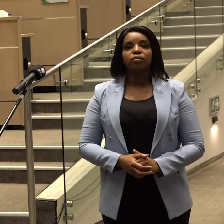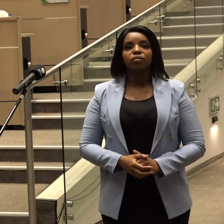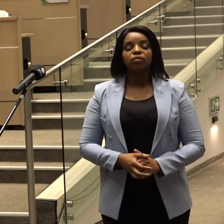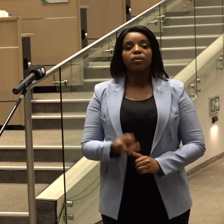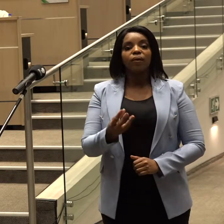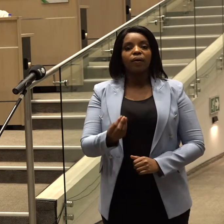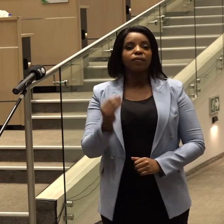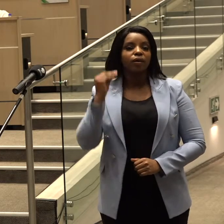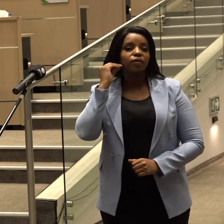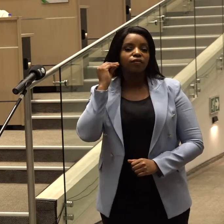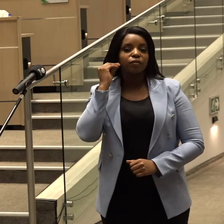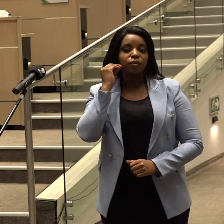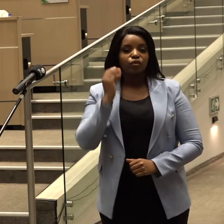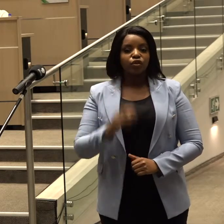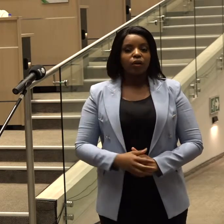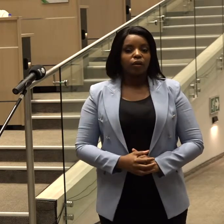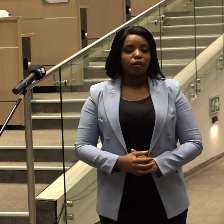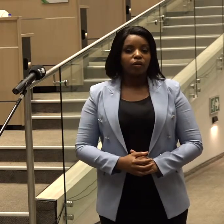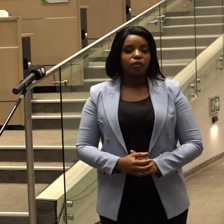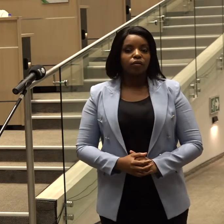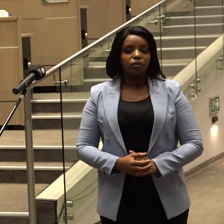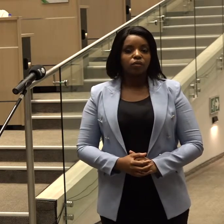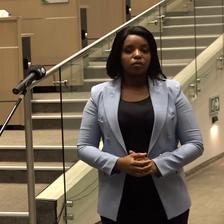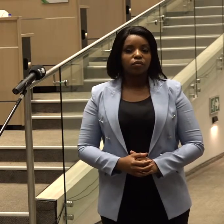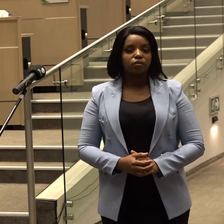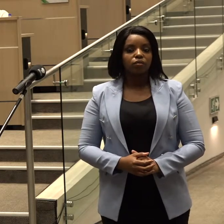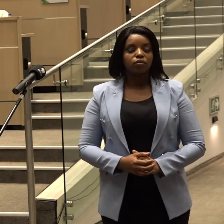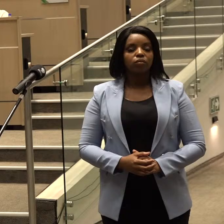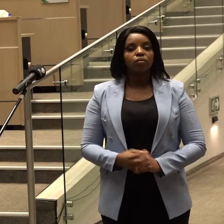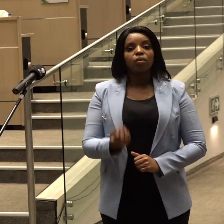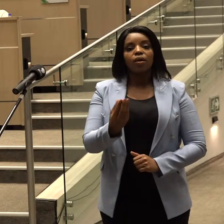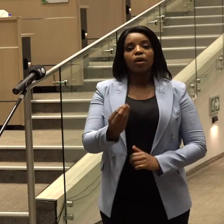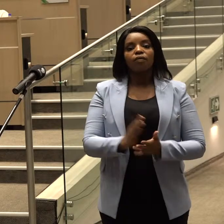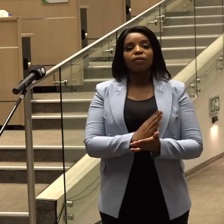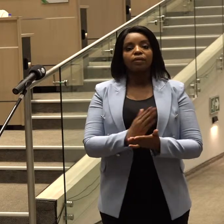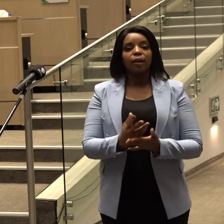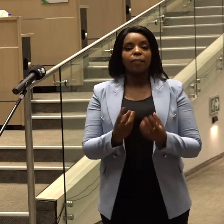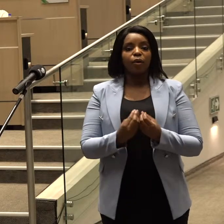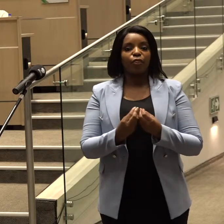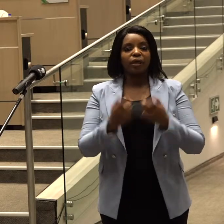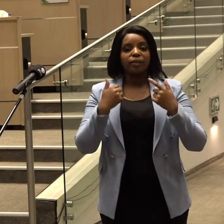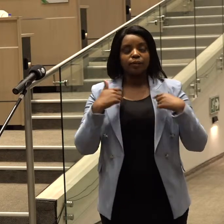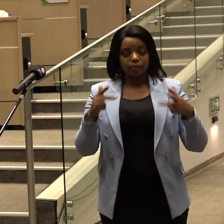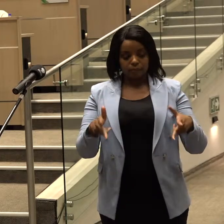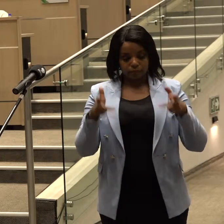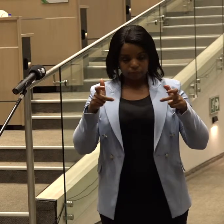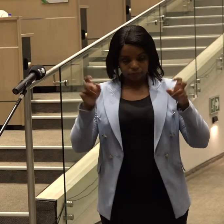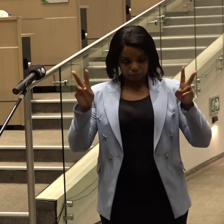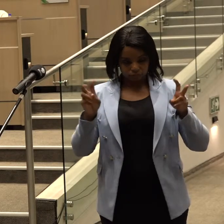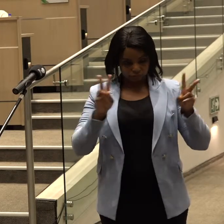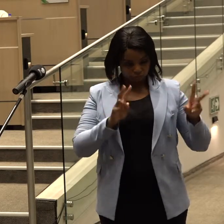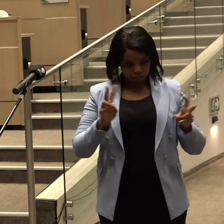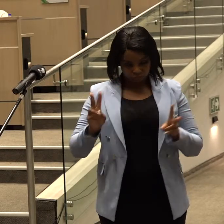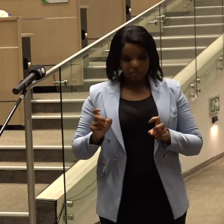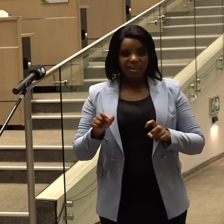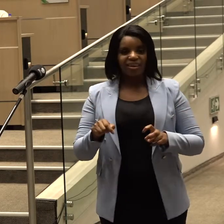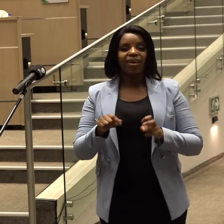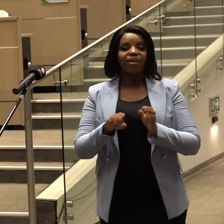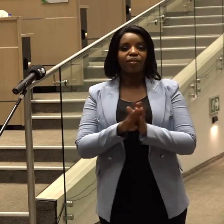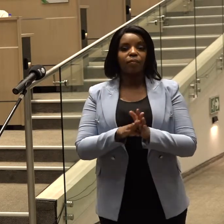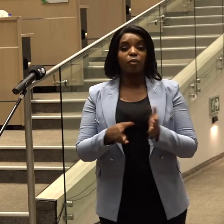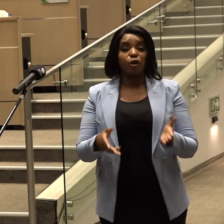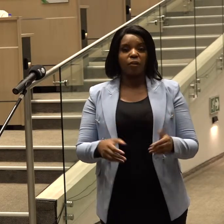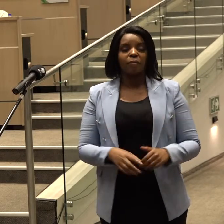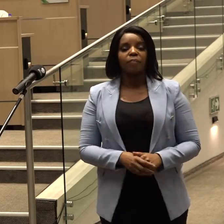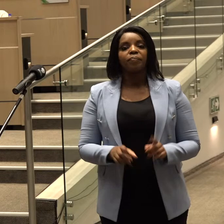although that we have some documentations or the bill itself before us but I feel like there's gaps in